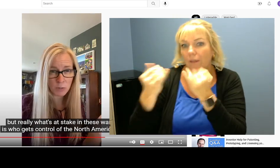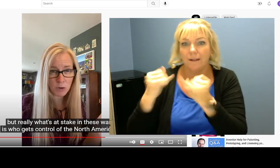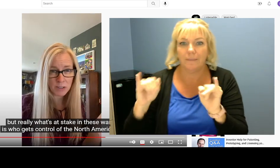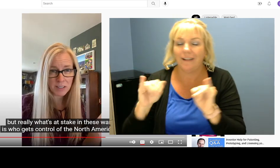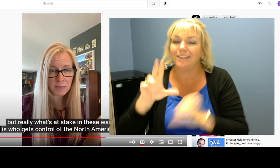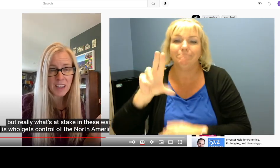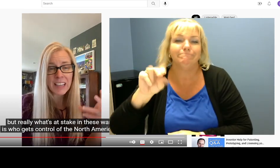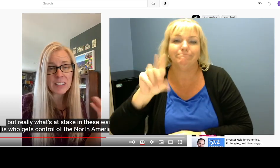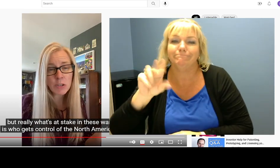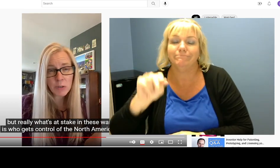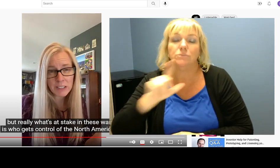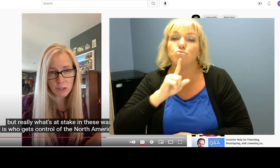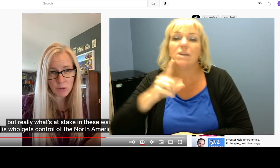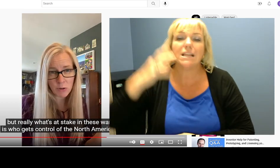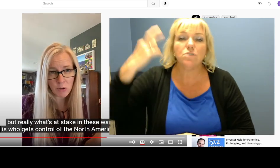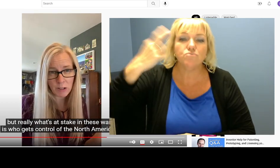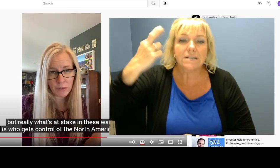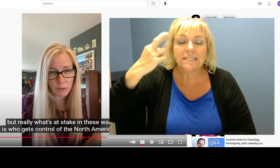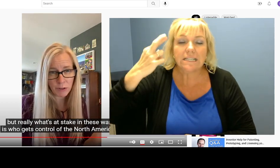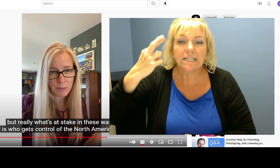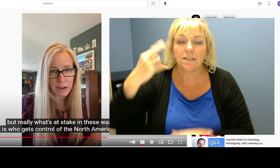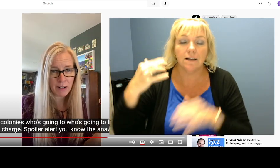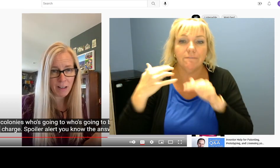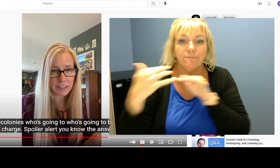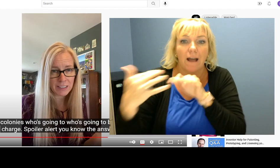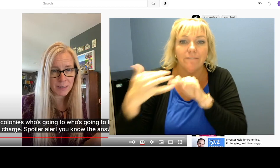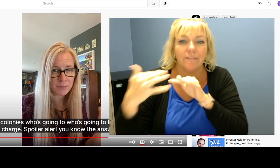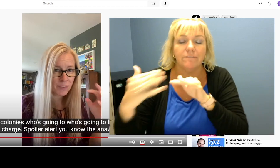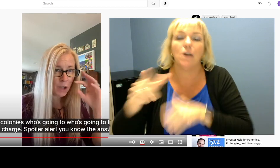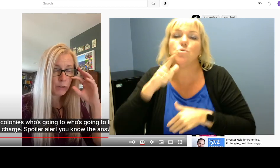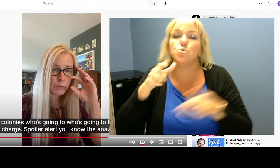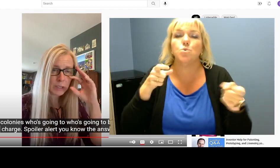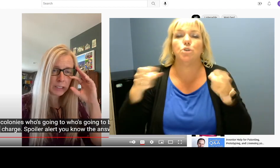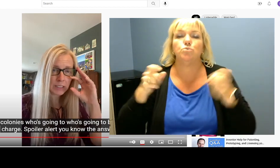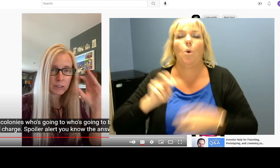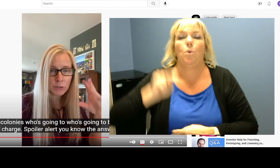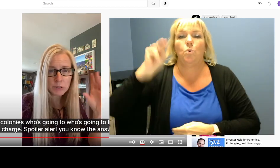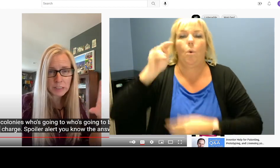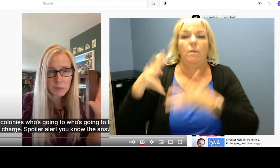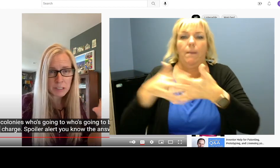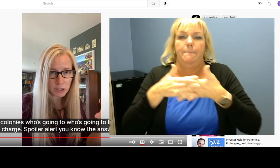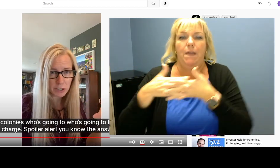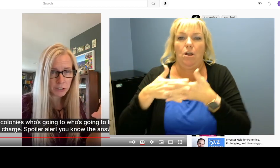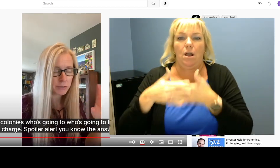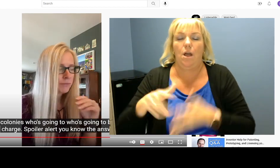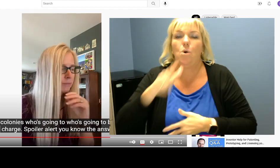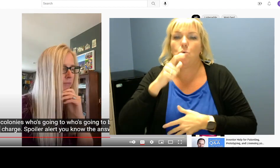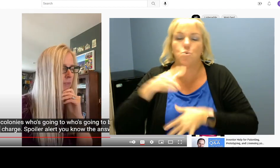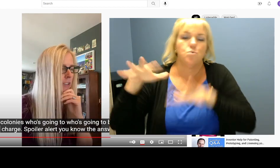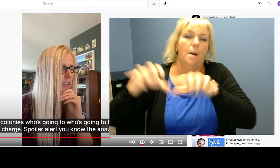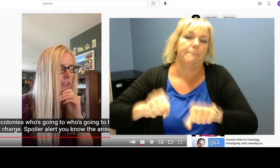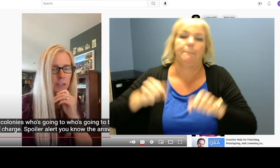these wars is who gets control of the North American colonies. Who's gonna be in charge?